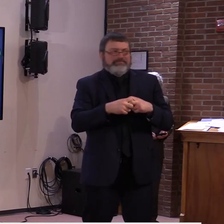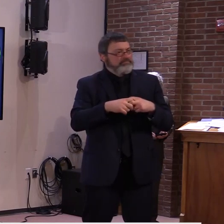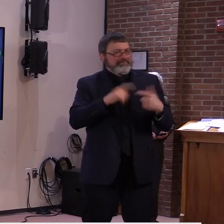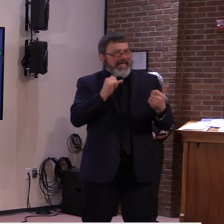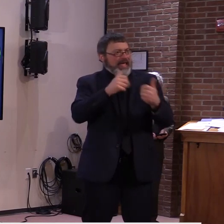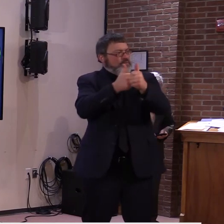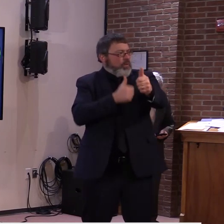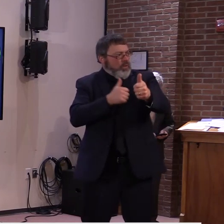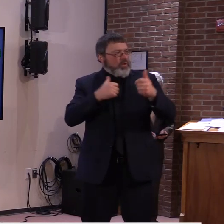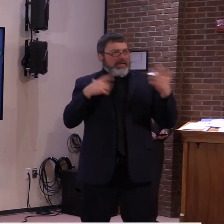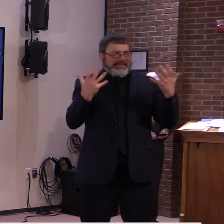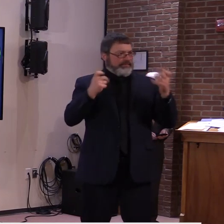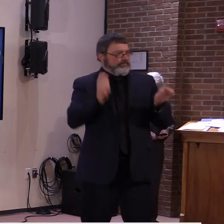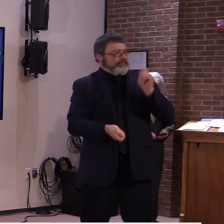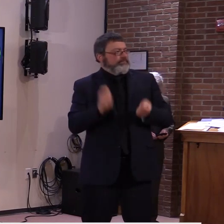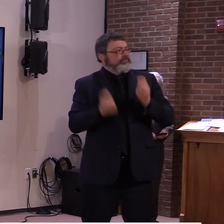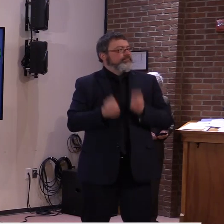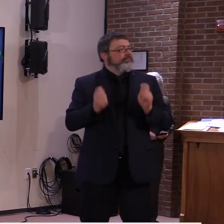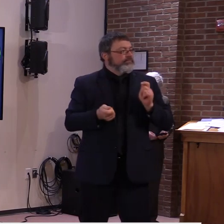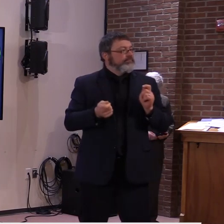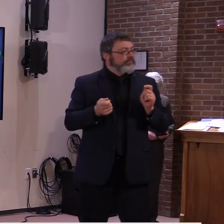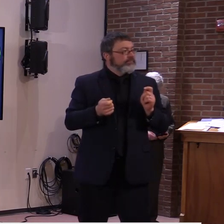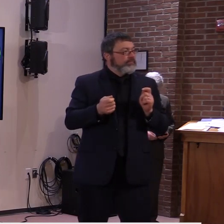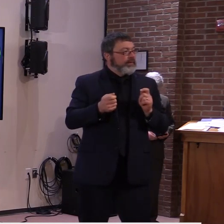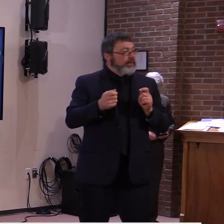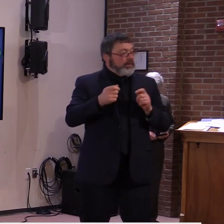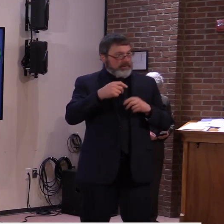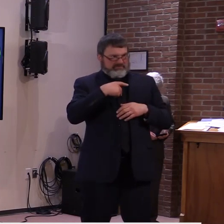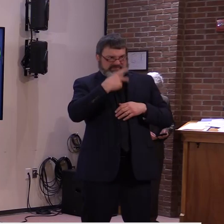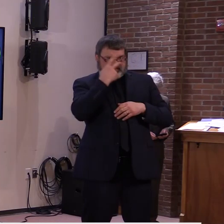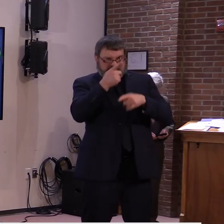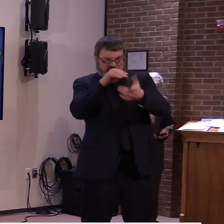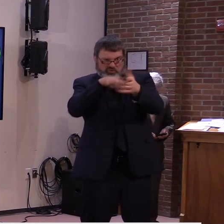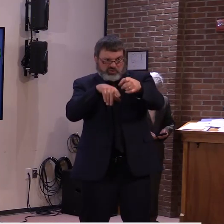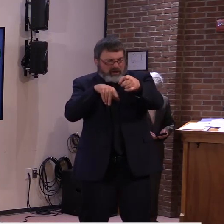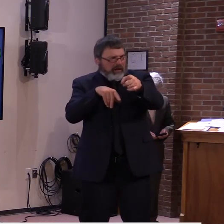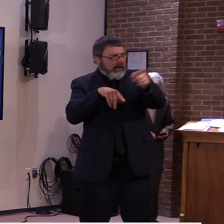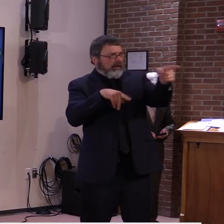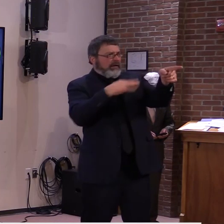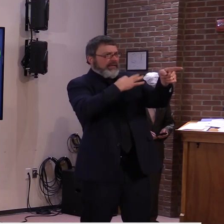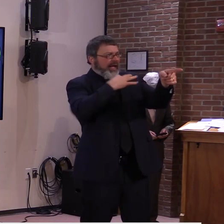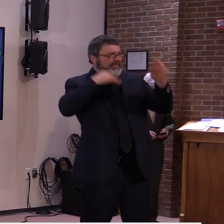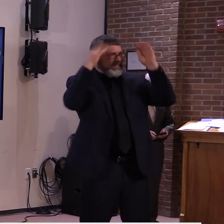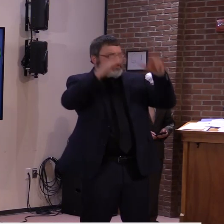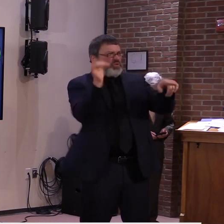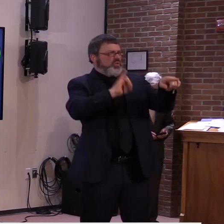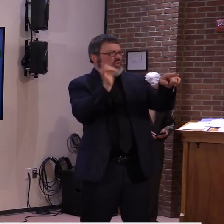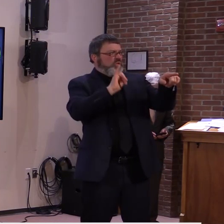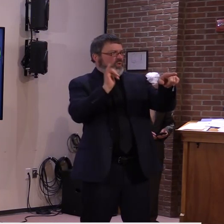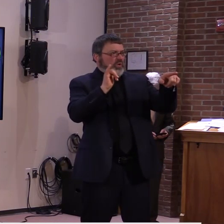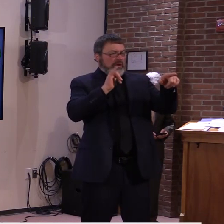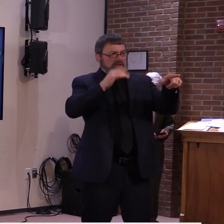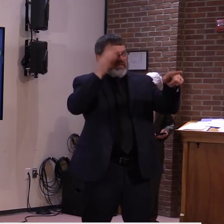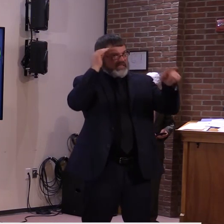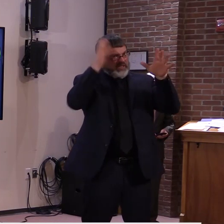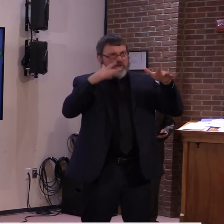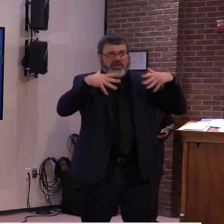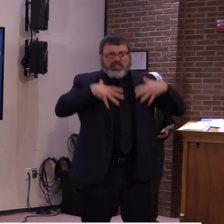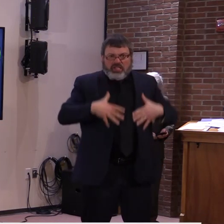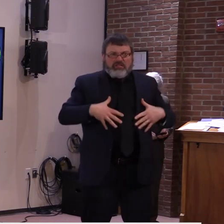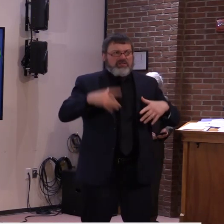and other school staff who are experiencing significant fatigue at this point. We will need to identify strategies to support them in their work and dedicate